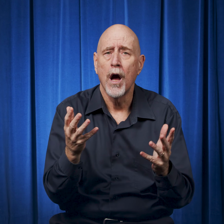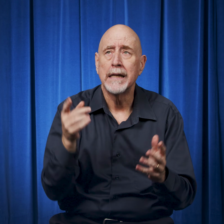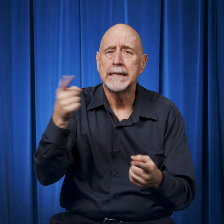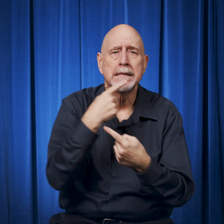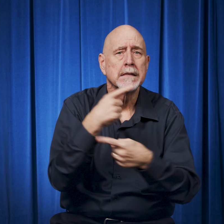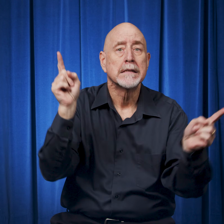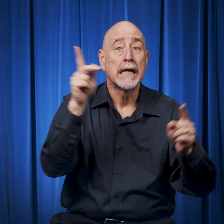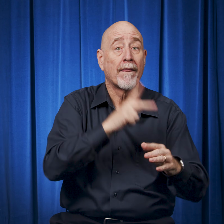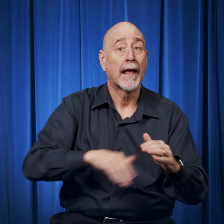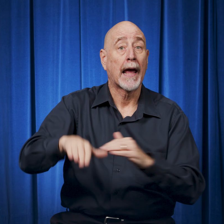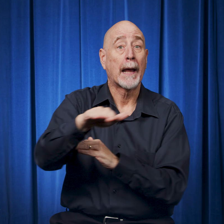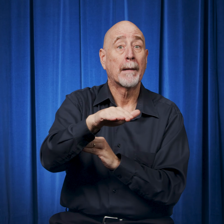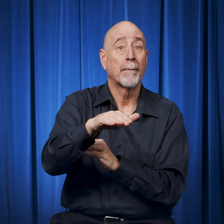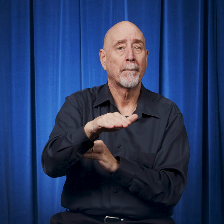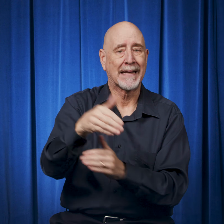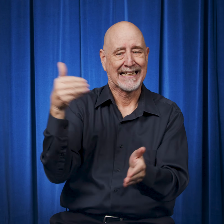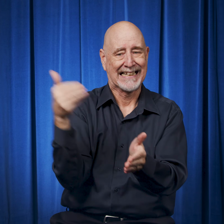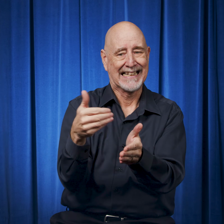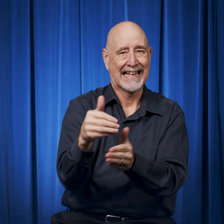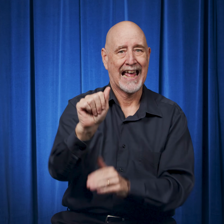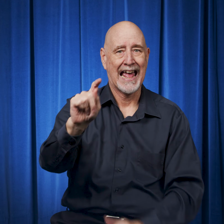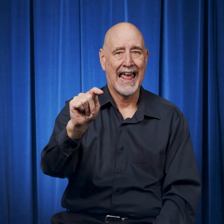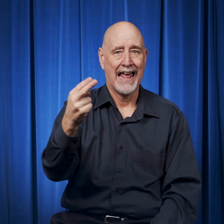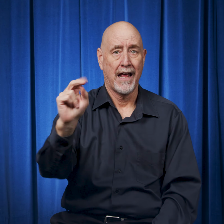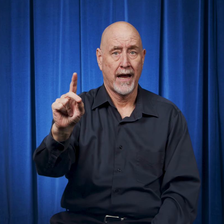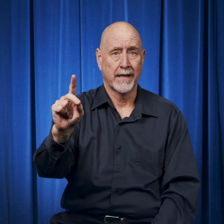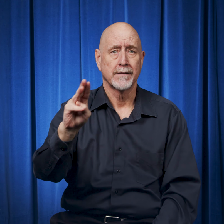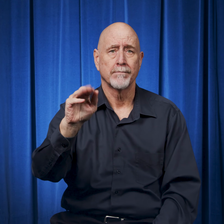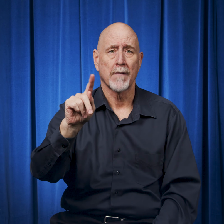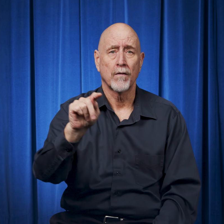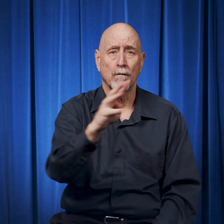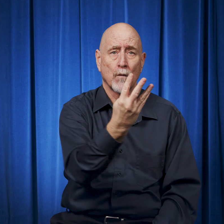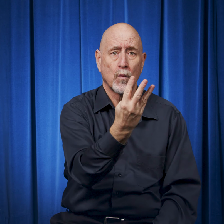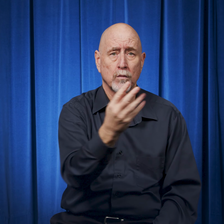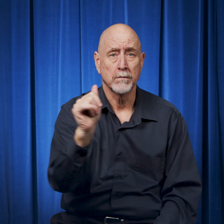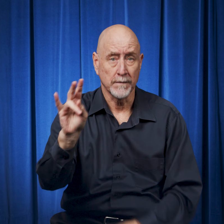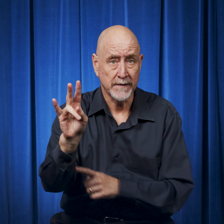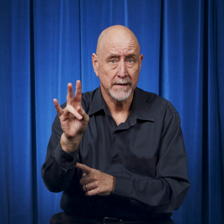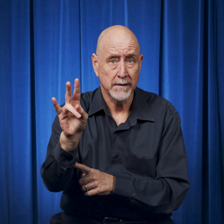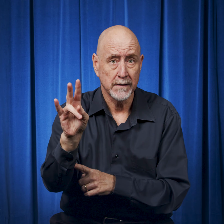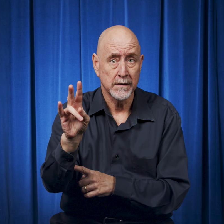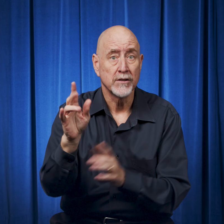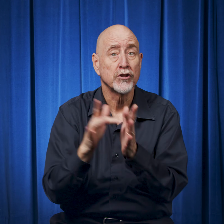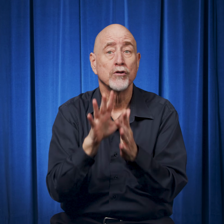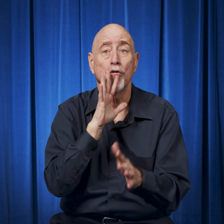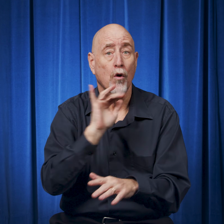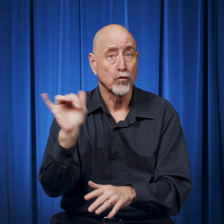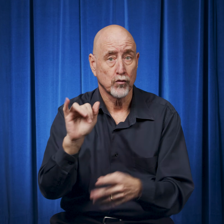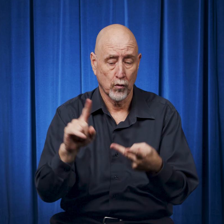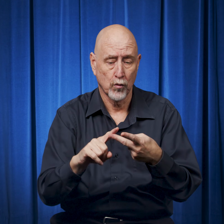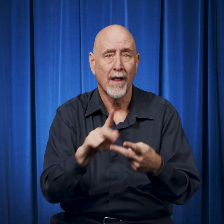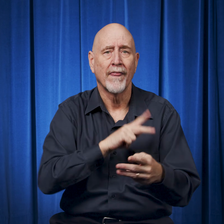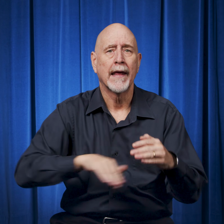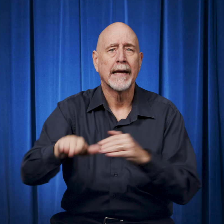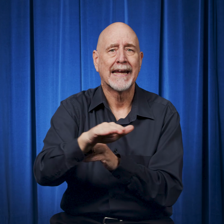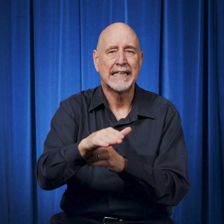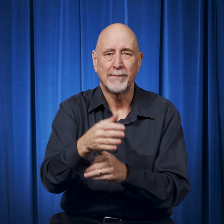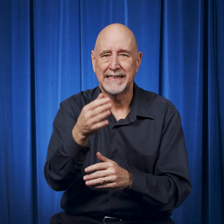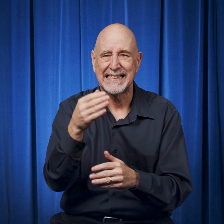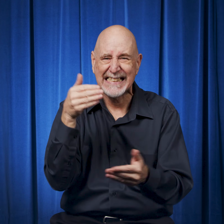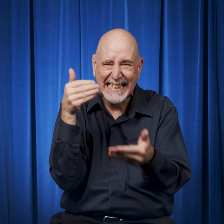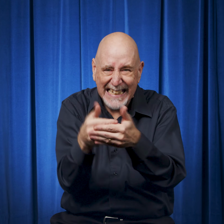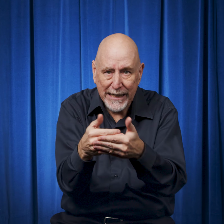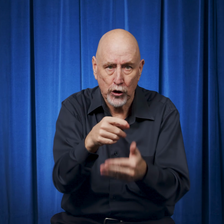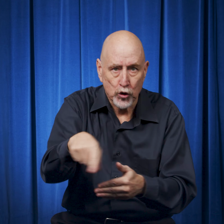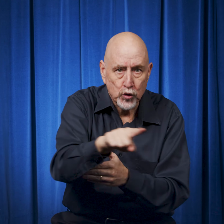the kingdom was at hand in Matthew 4, verse 17. And he also said the kingdom has come near you in Luke